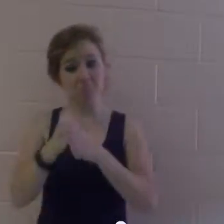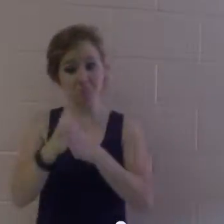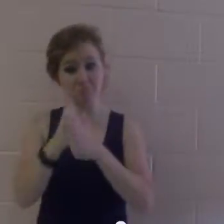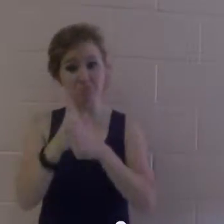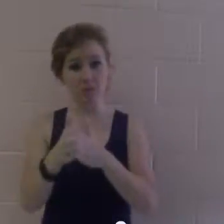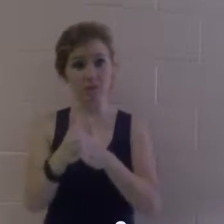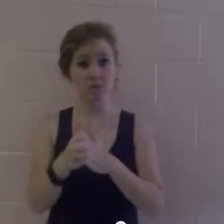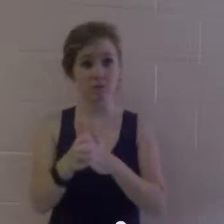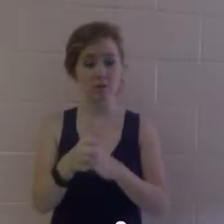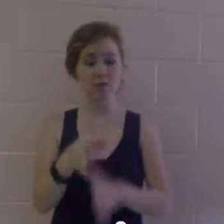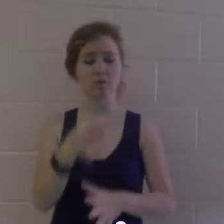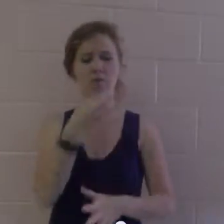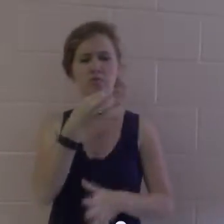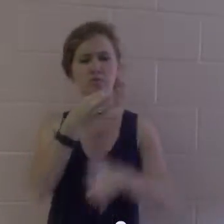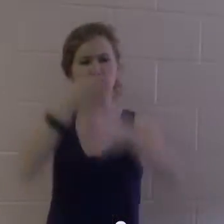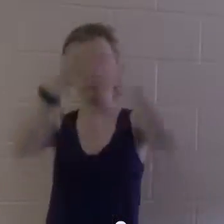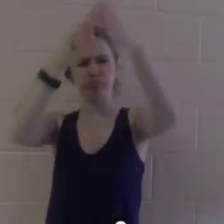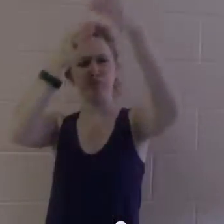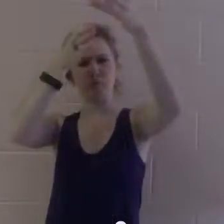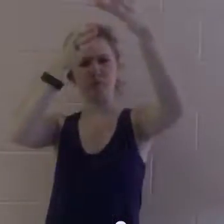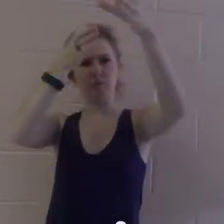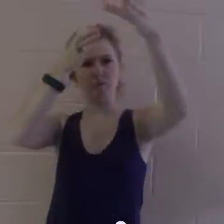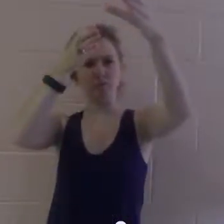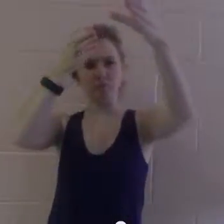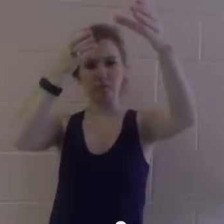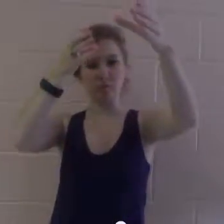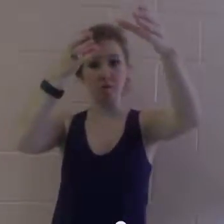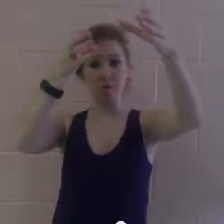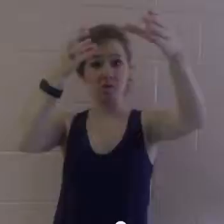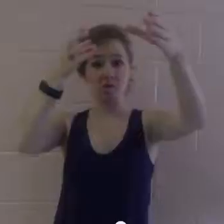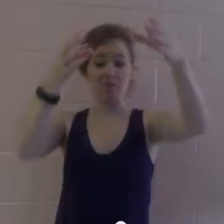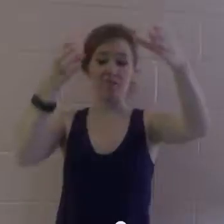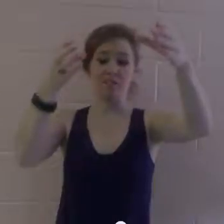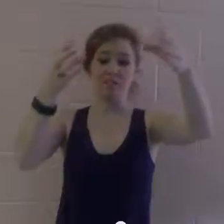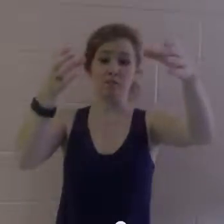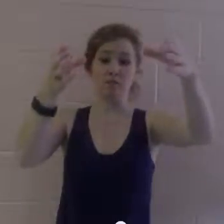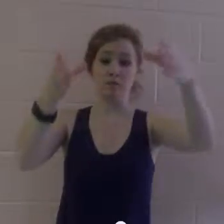the oldest are the leaders with all of the knowledge.